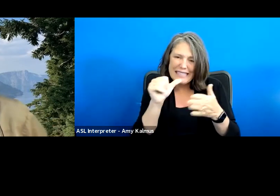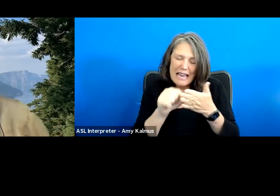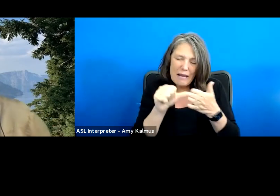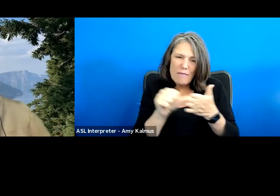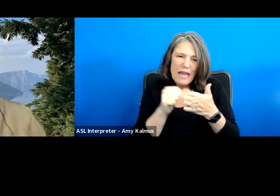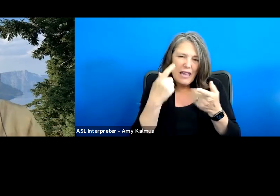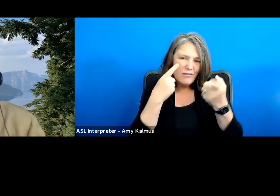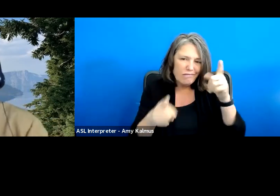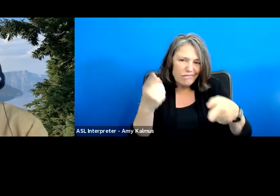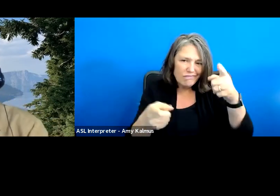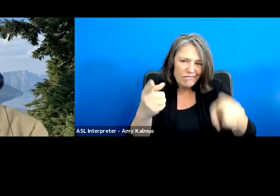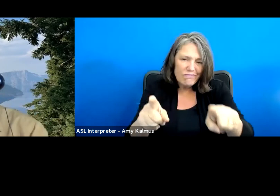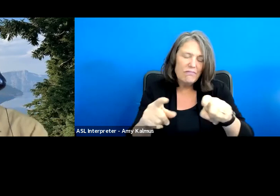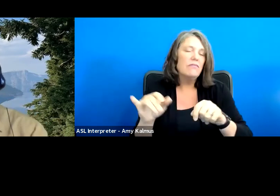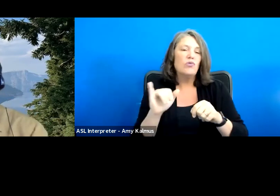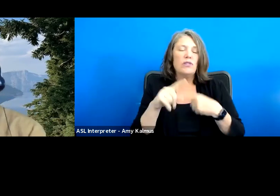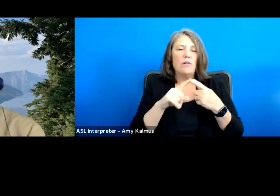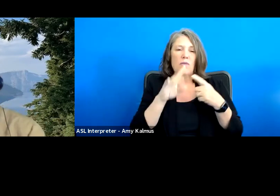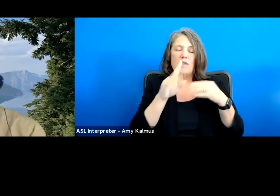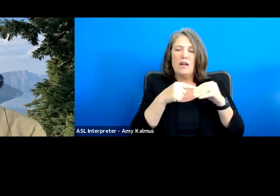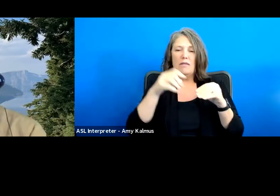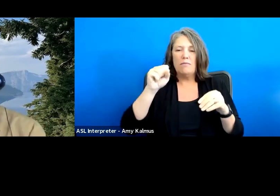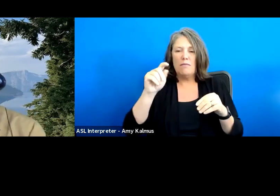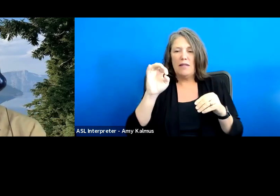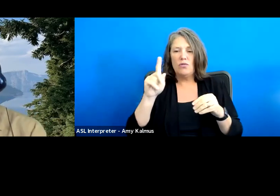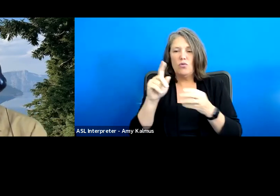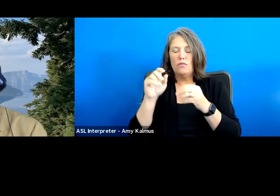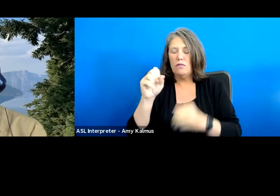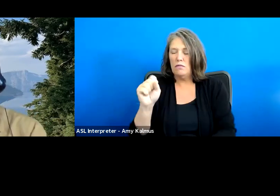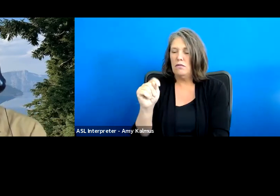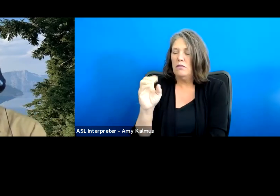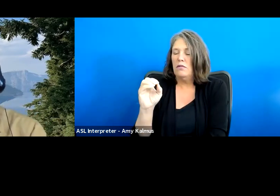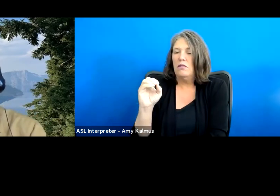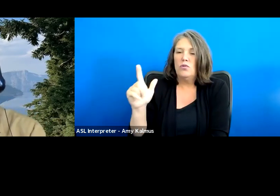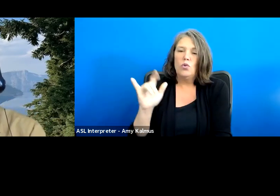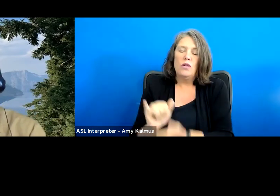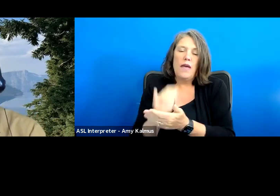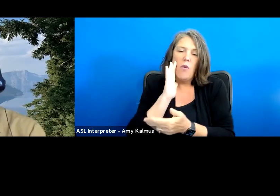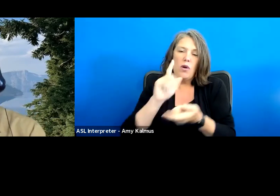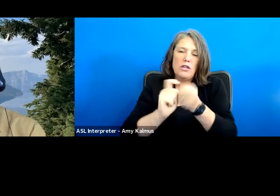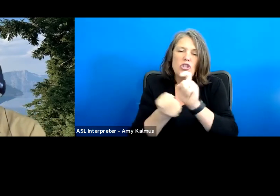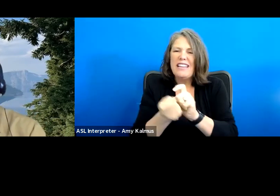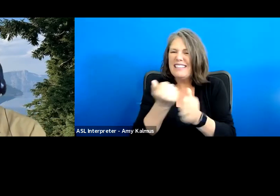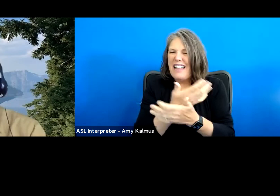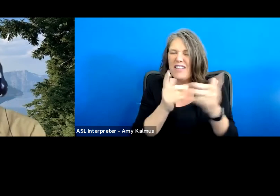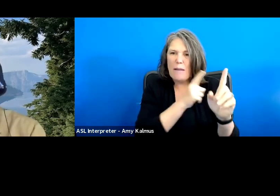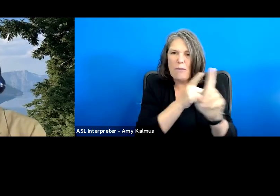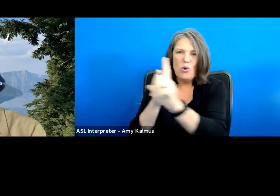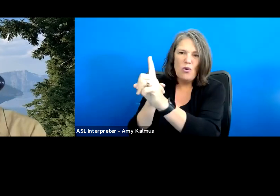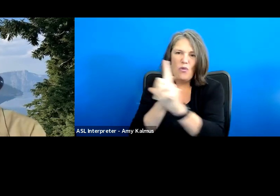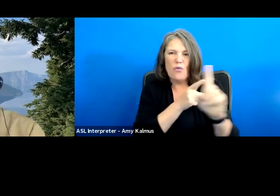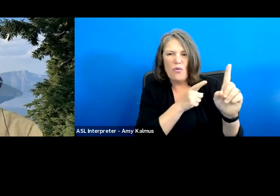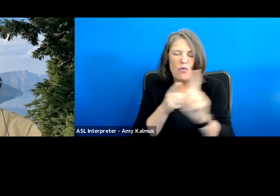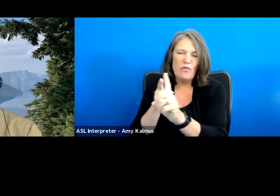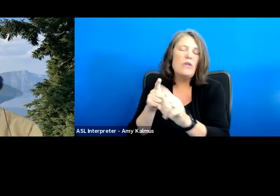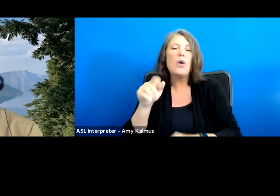And again, that just like when we talked about the stool, that's going to change. So there's moving parts. So you have